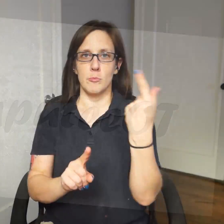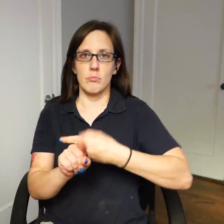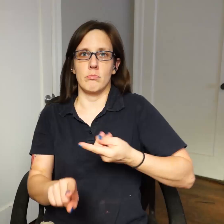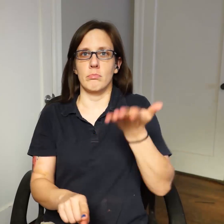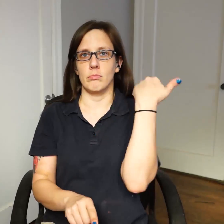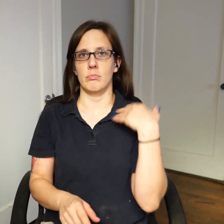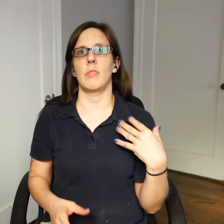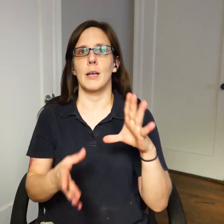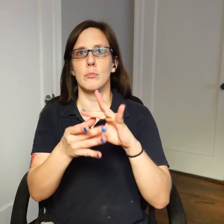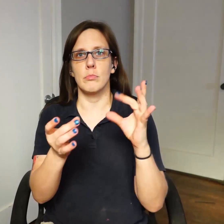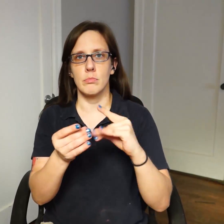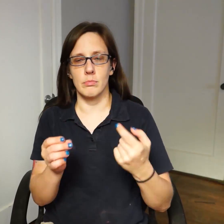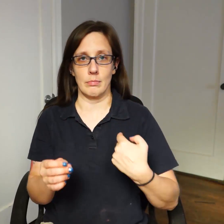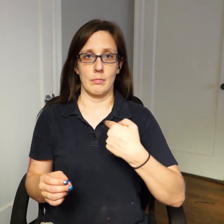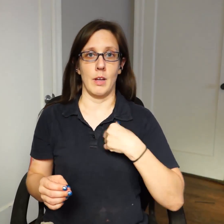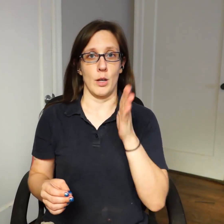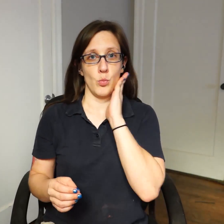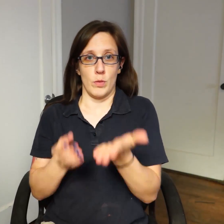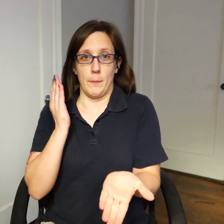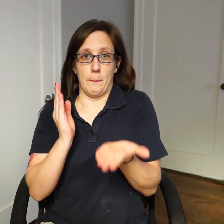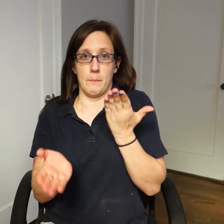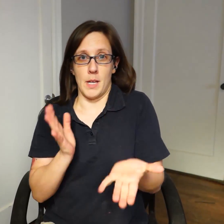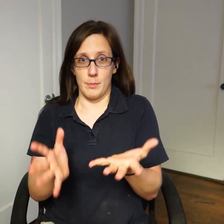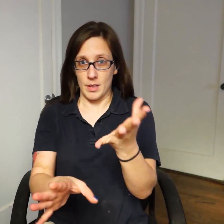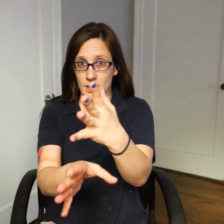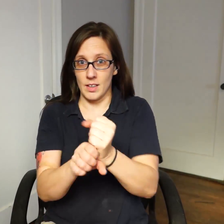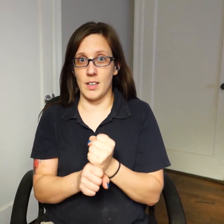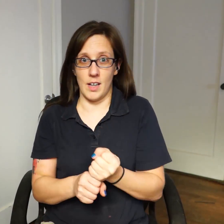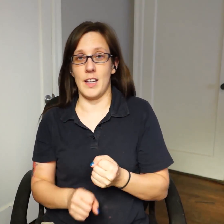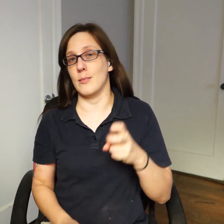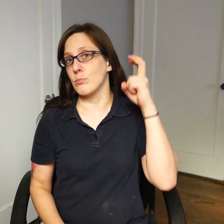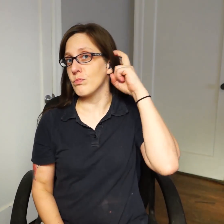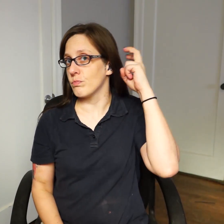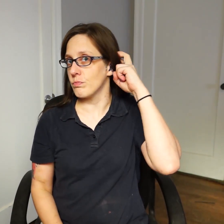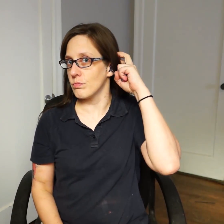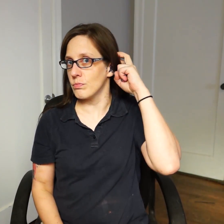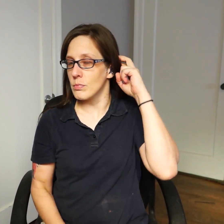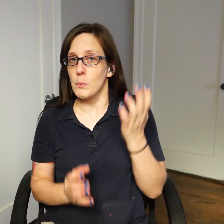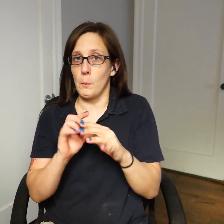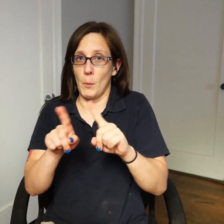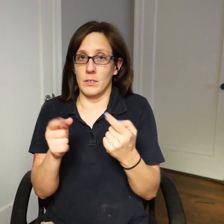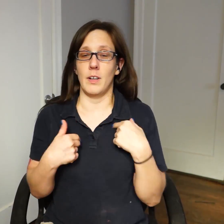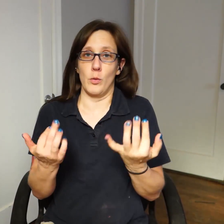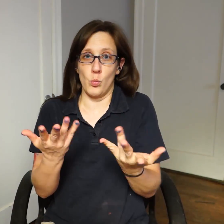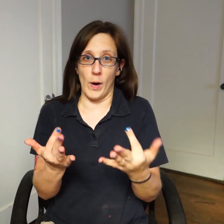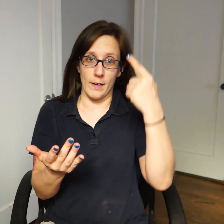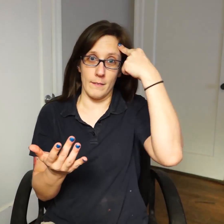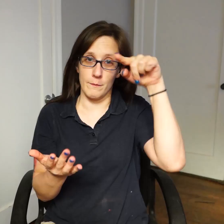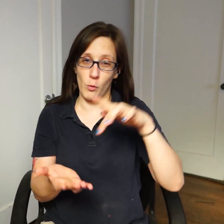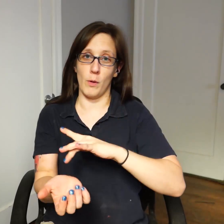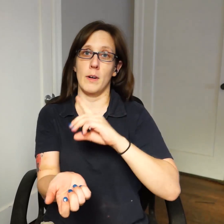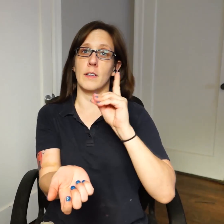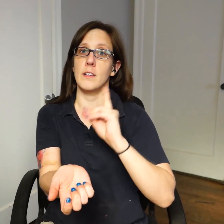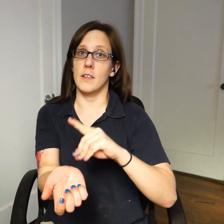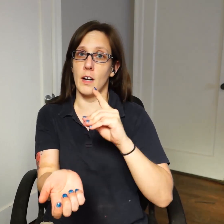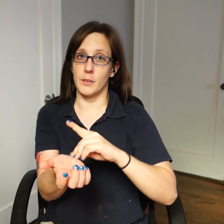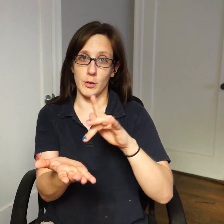About a month ago, I told you all that I would be maybe getting a cochlear implant, but I was waiting for my doctor's and my medical